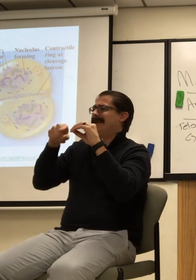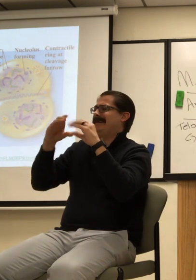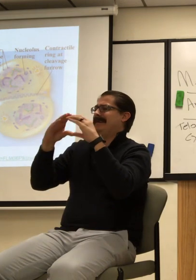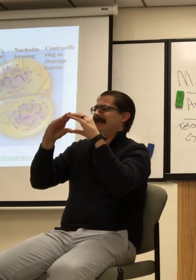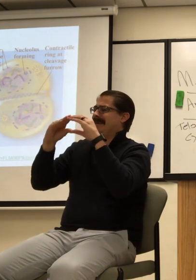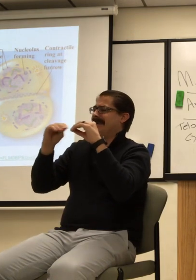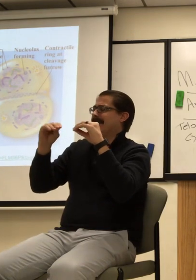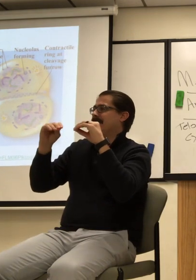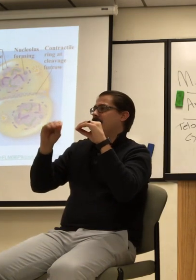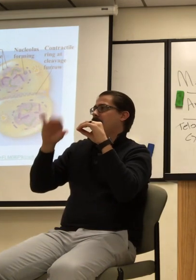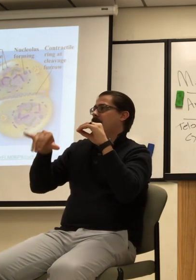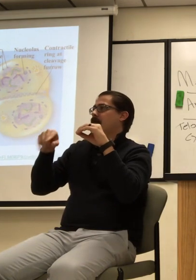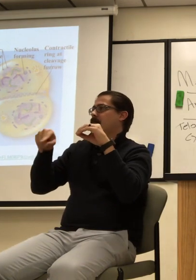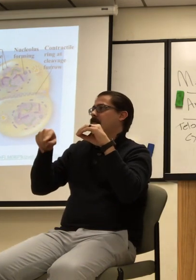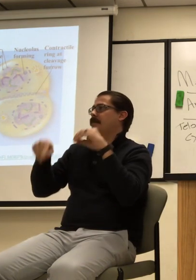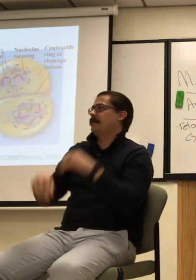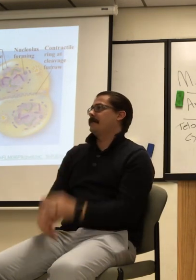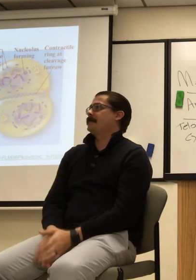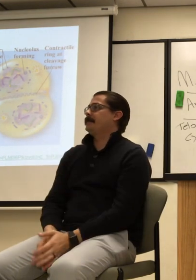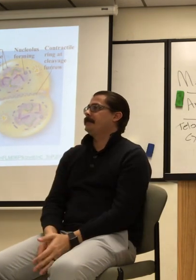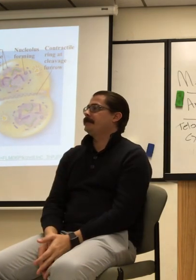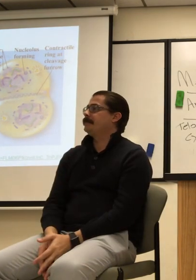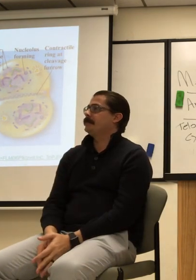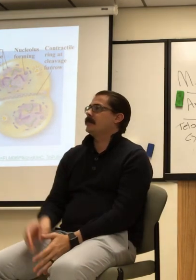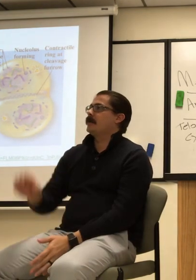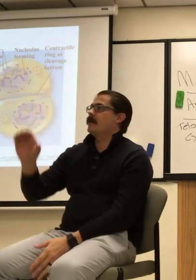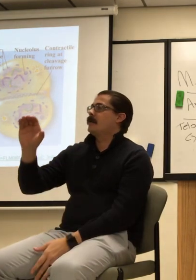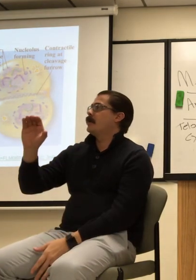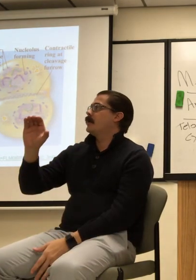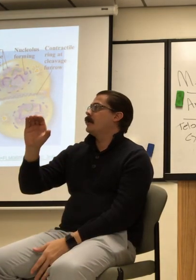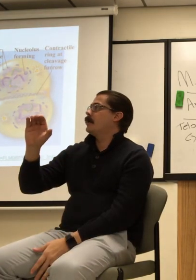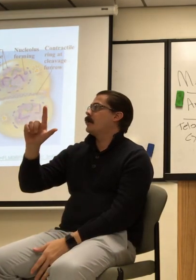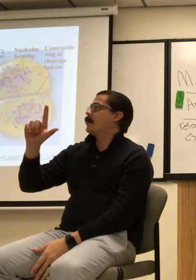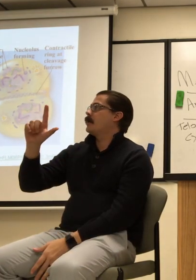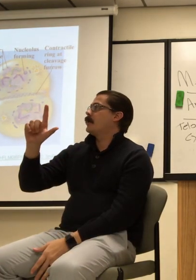So I'll just kind of put it as a note here. Cleavage furrow.